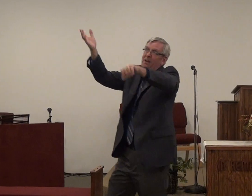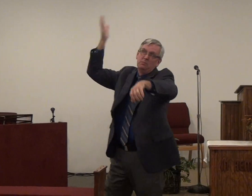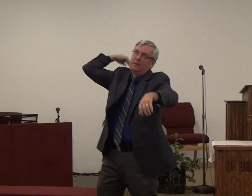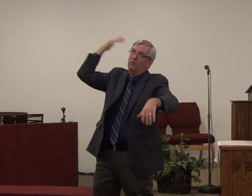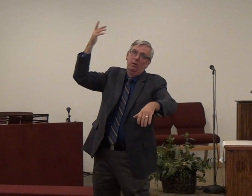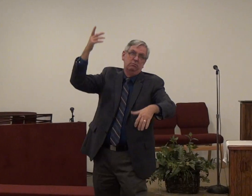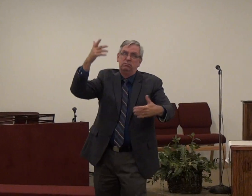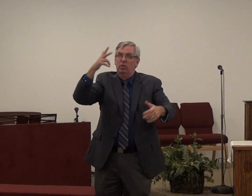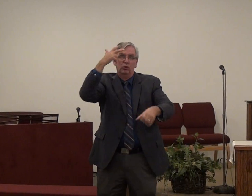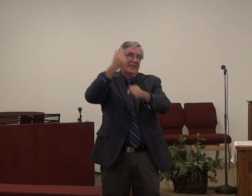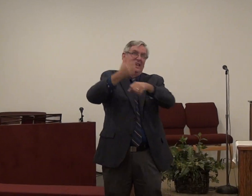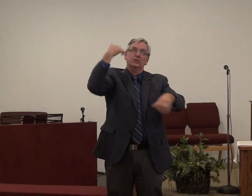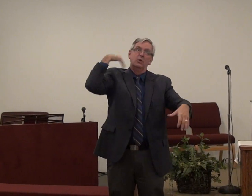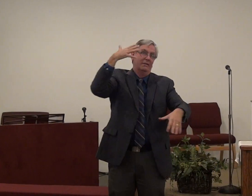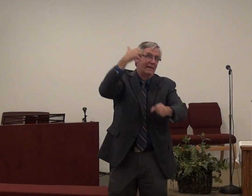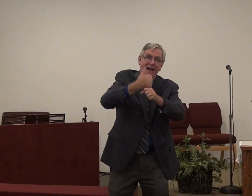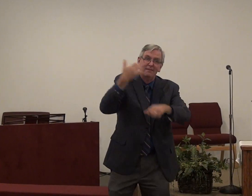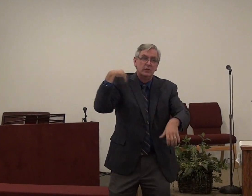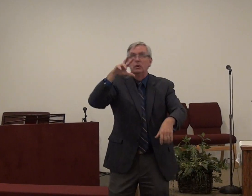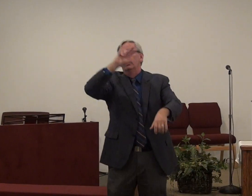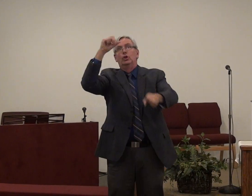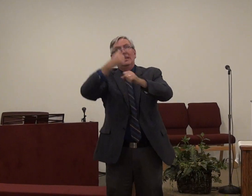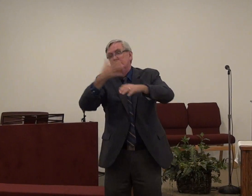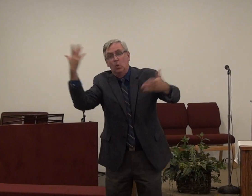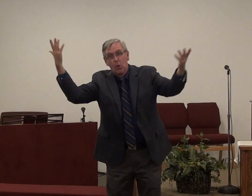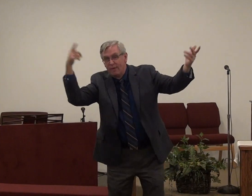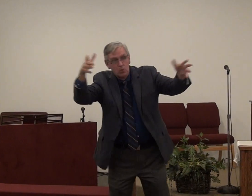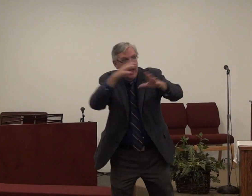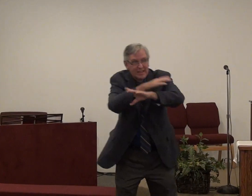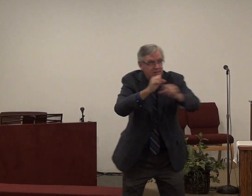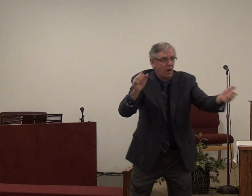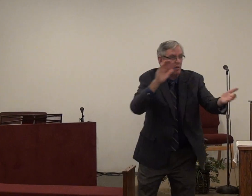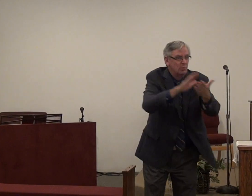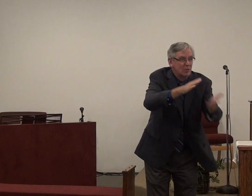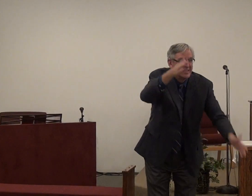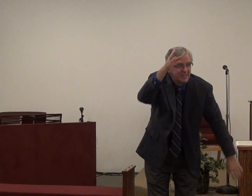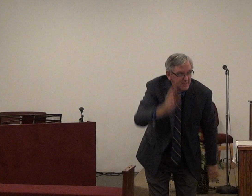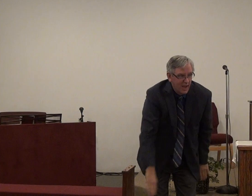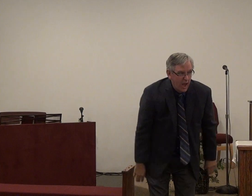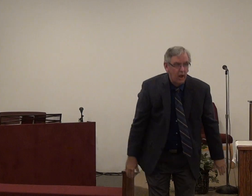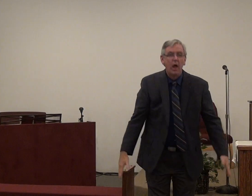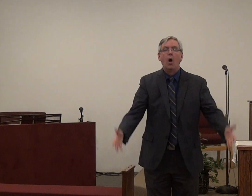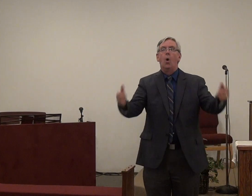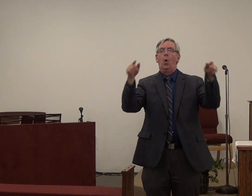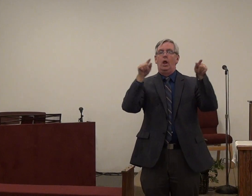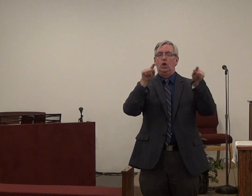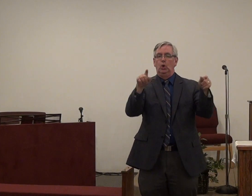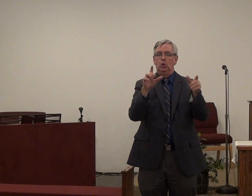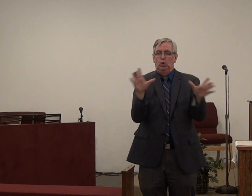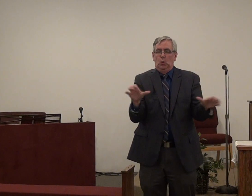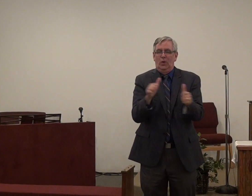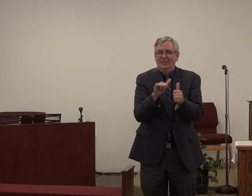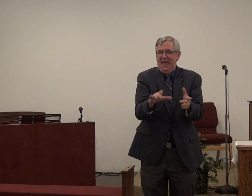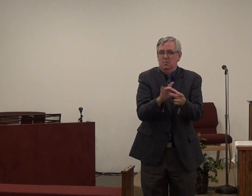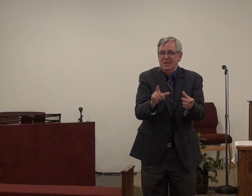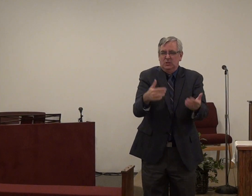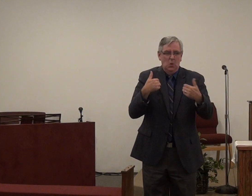already did that. There was a time, maybe it was 3 years ago, or 5 years ago, or 30 years ago." Praise God. What are you doing